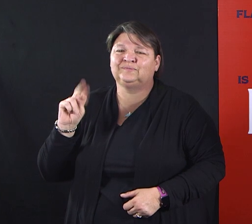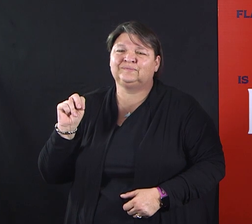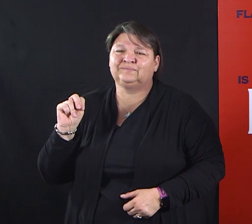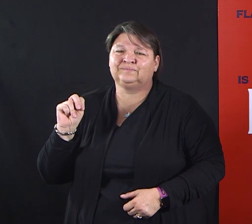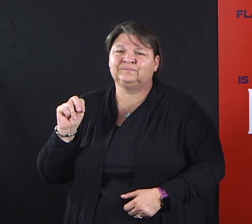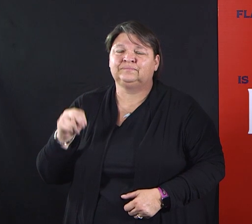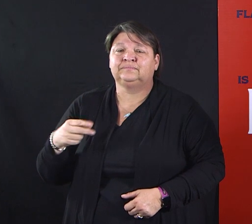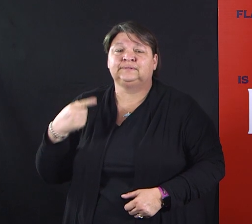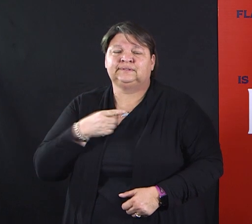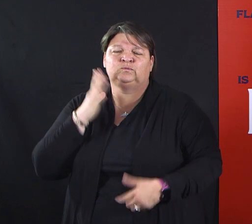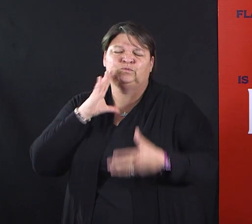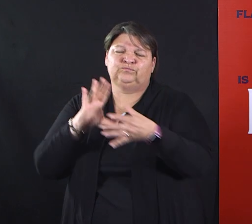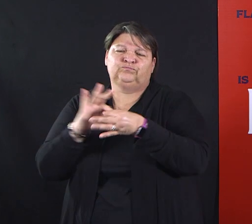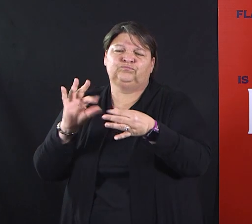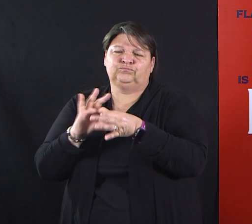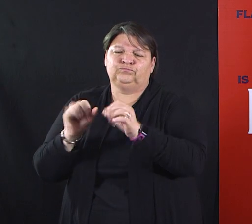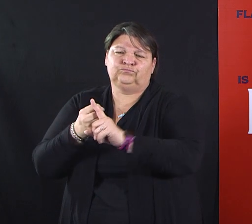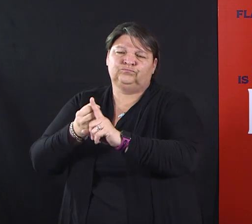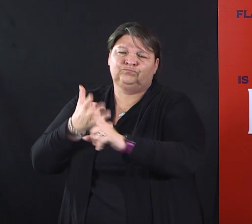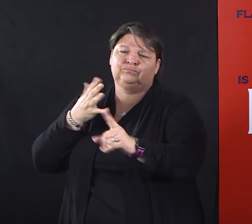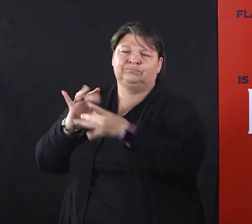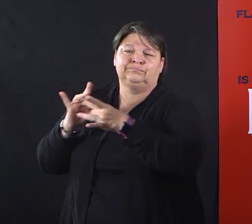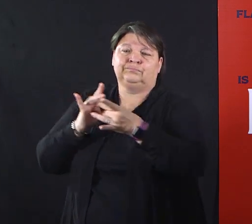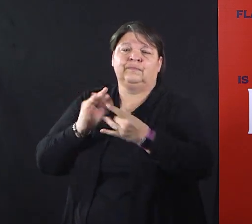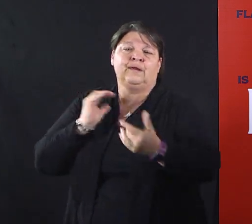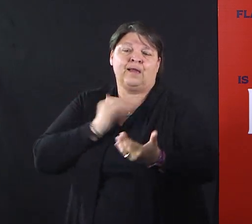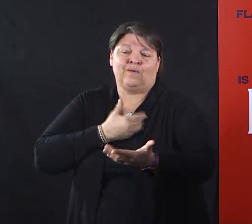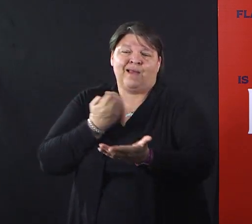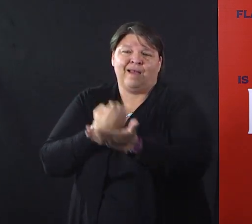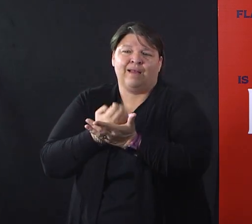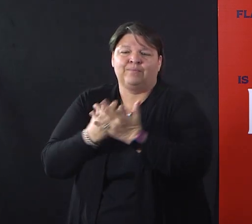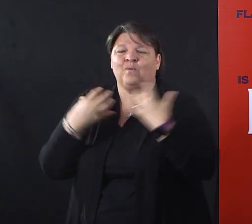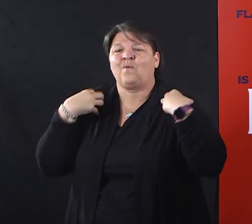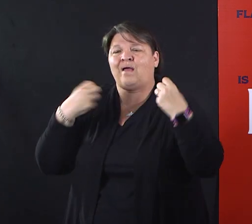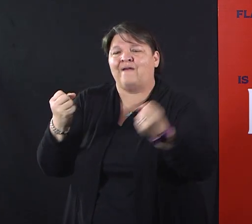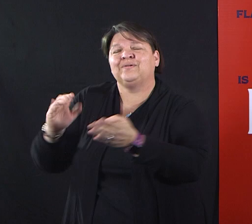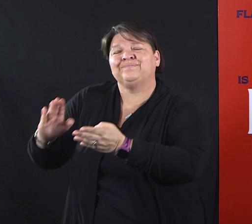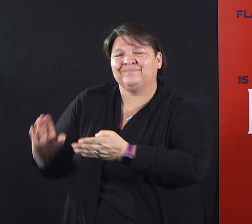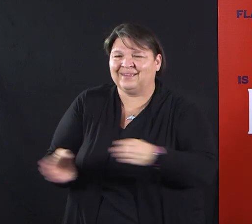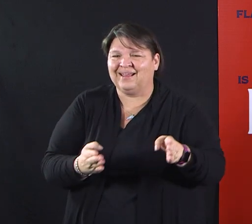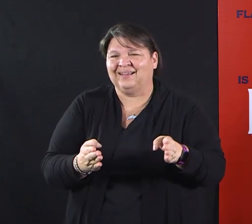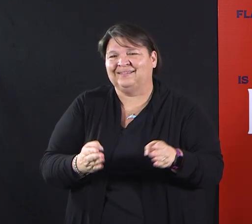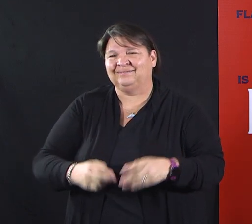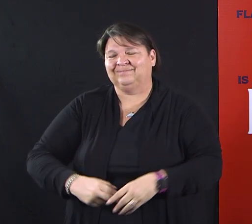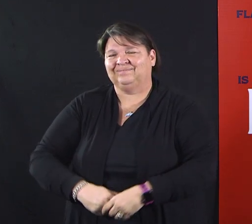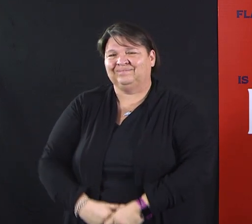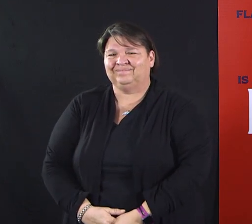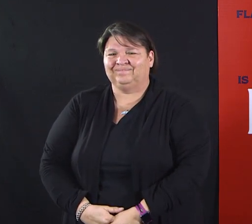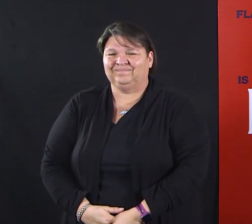an economic recovery advisory committee. So Robert, if you don't mind coming in.